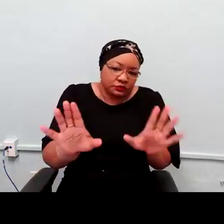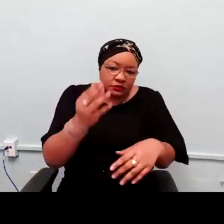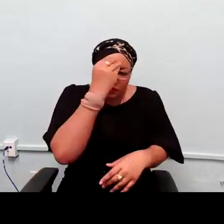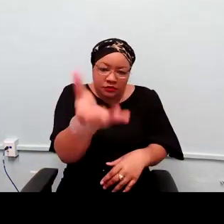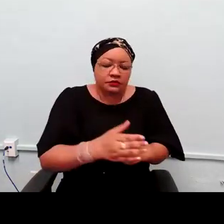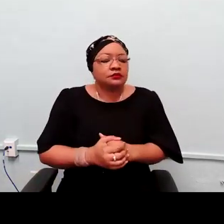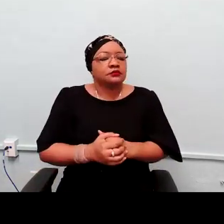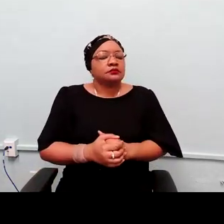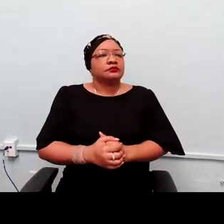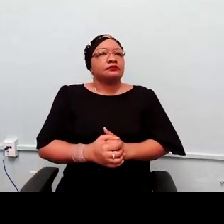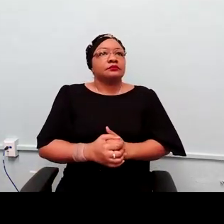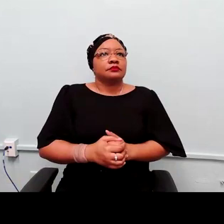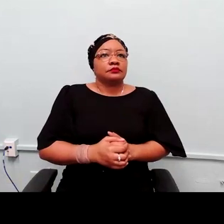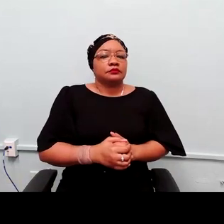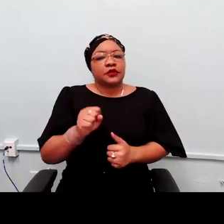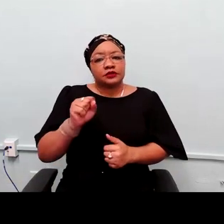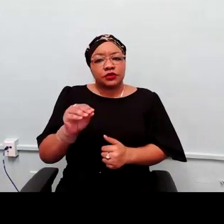So